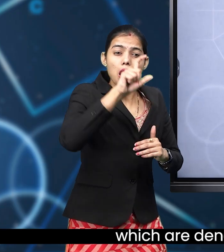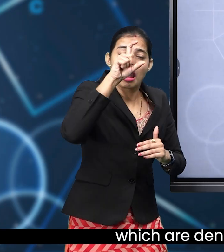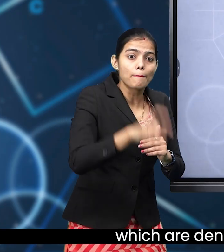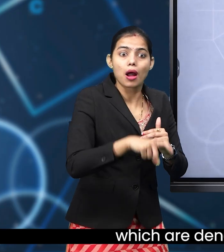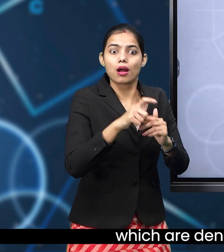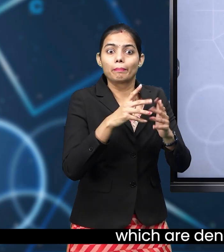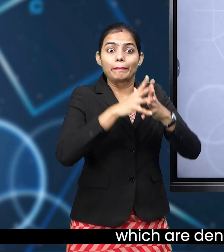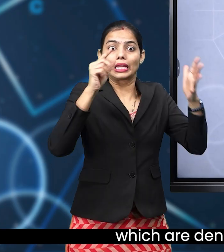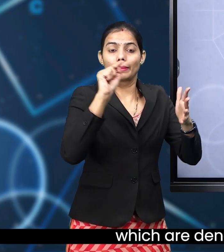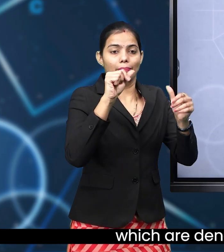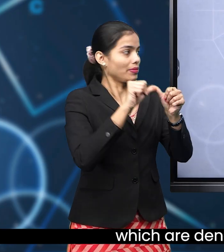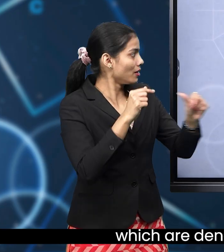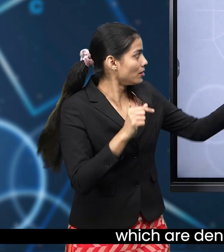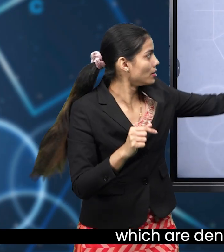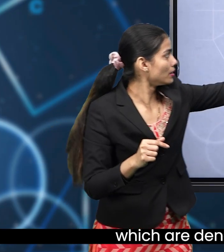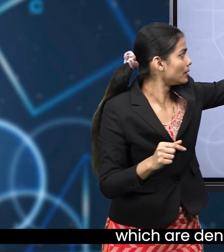letter.